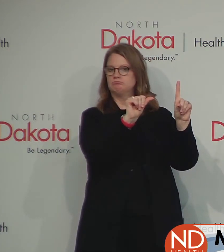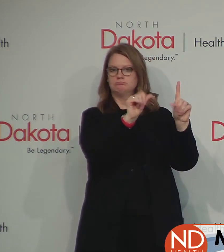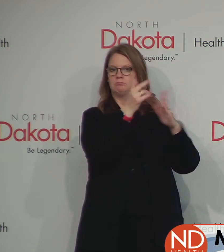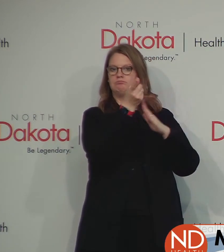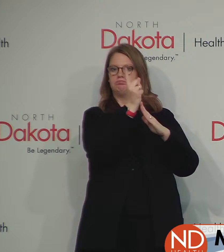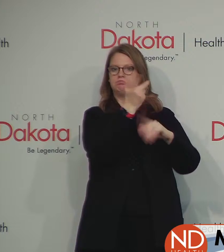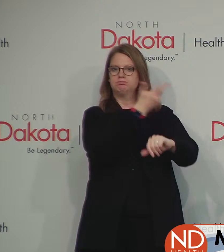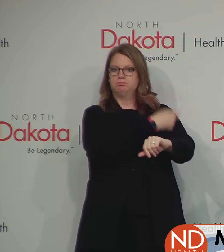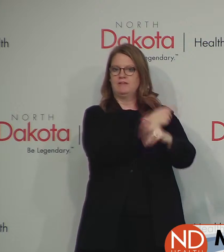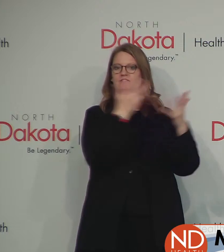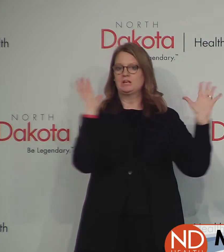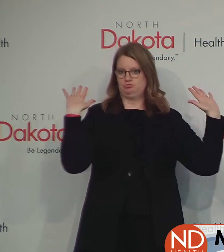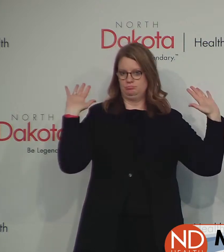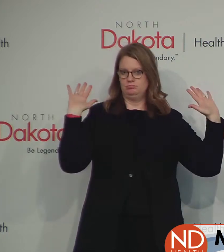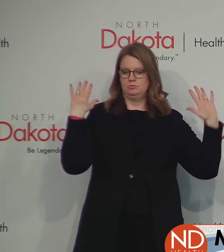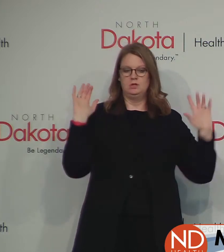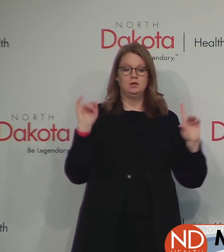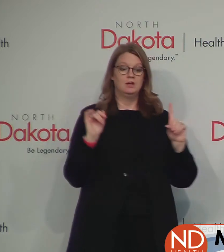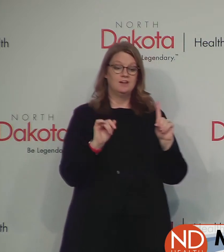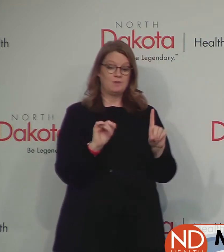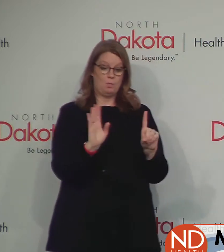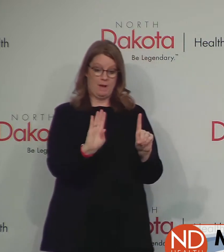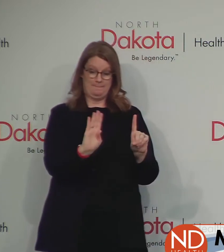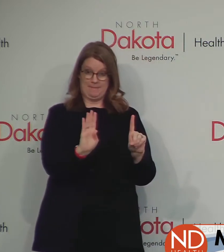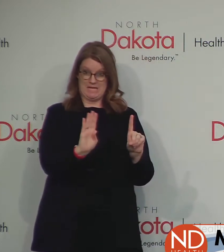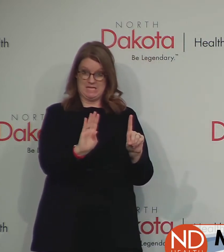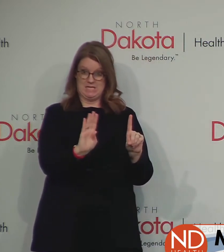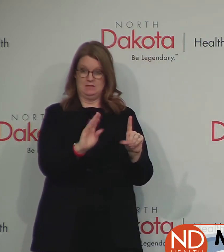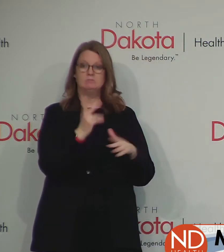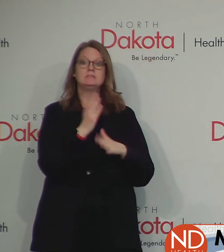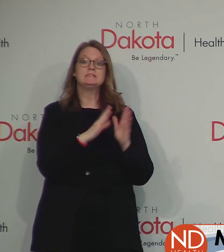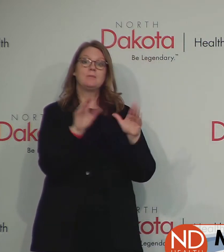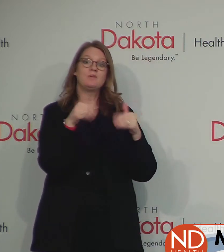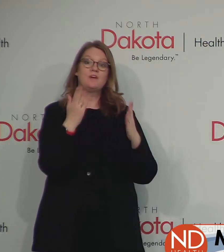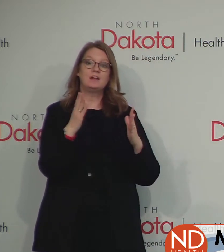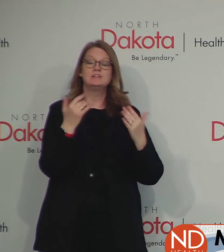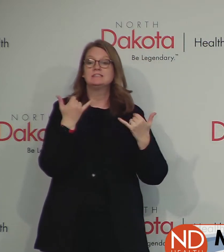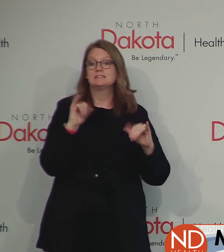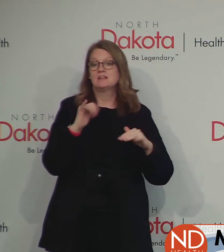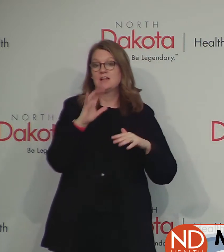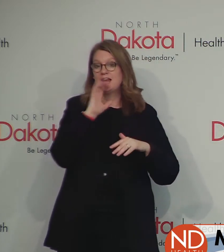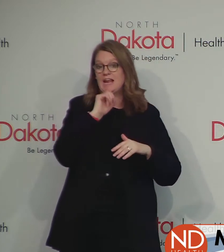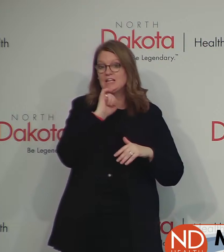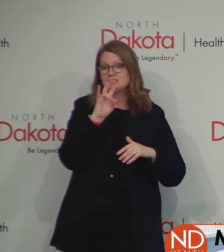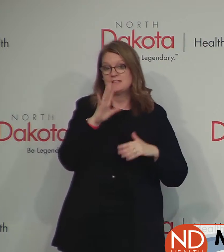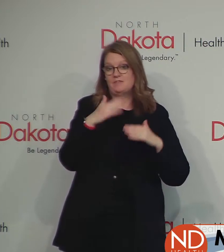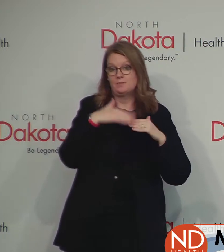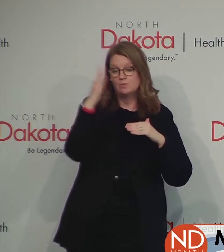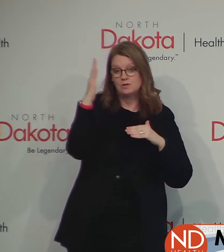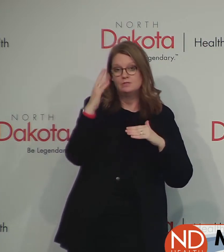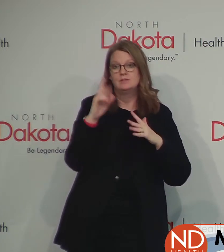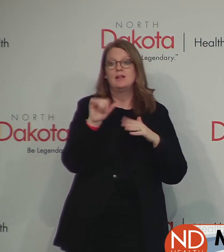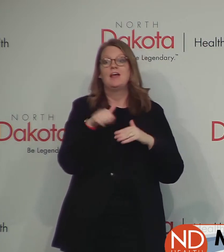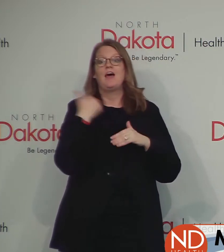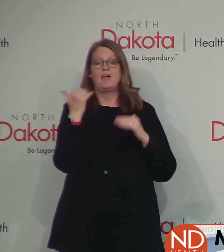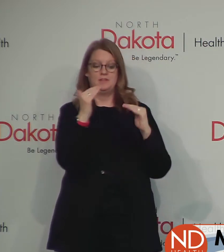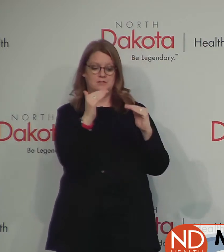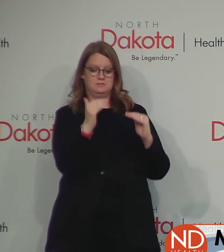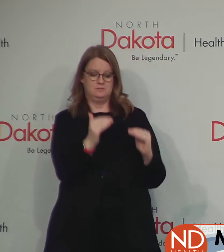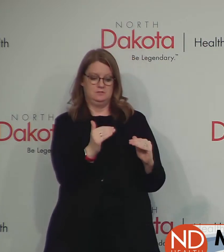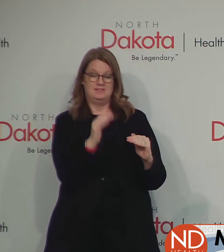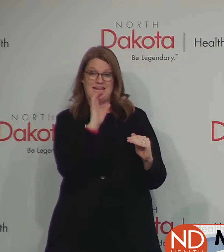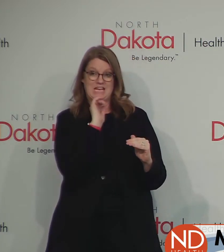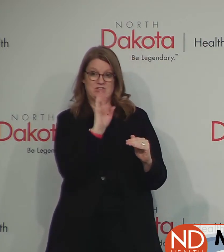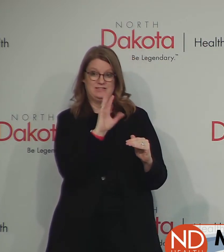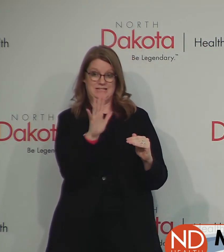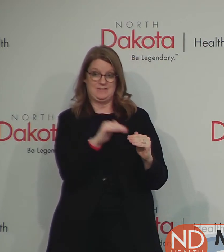vaccination. For people in 1B, some providers are still on 75 and older. Others have started moving into the